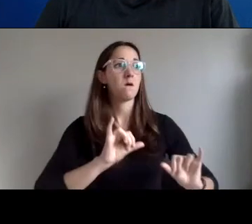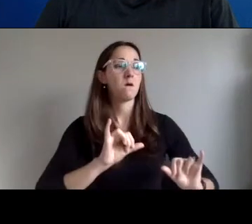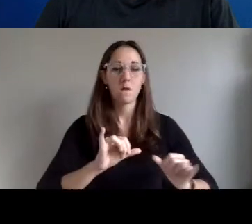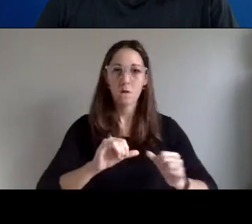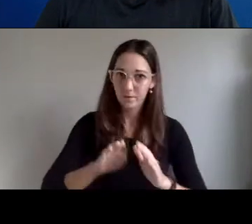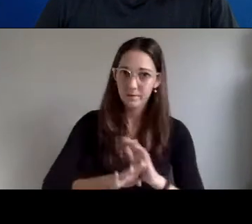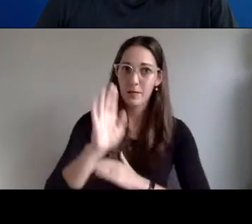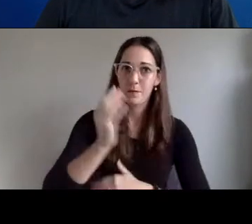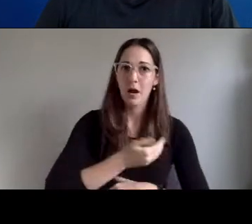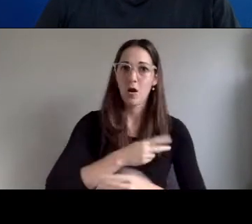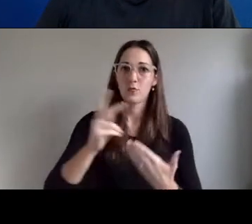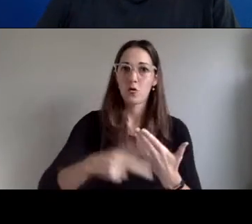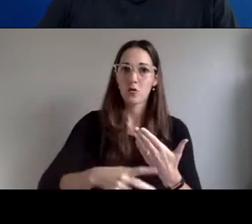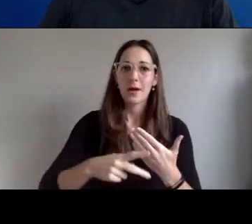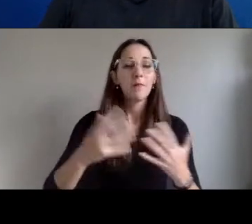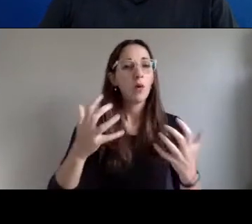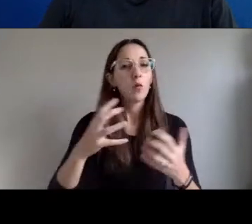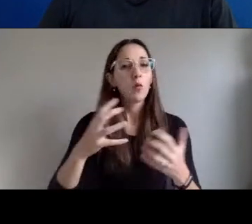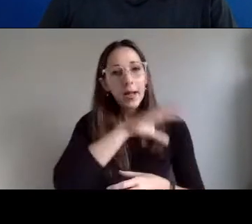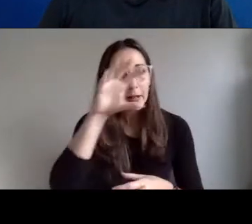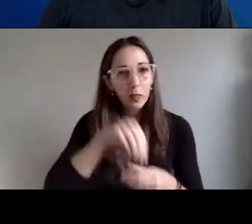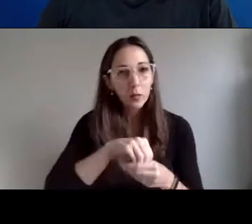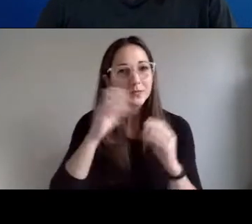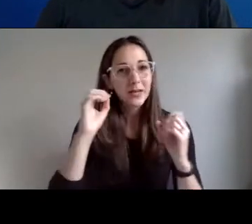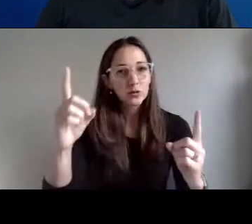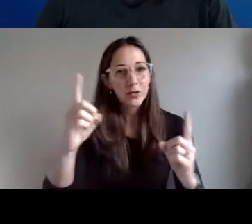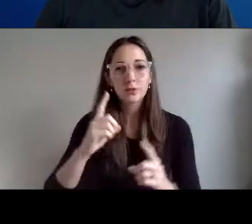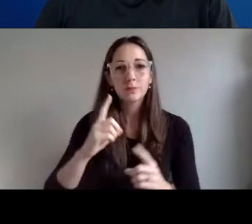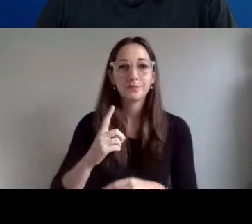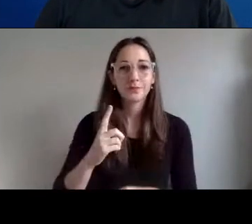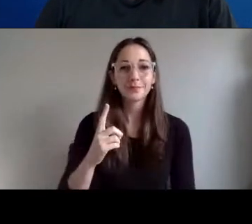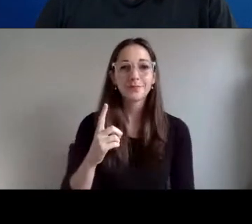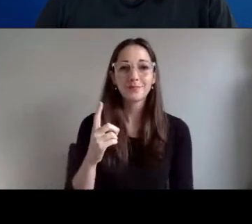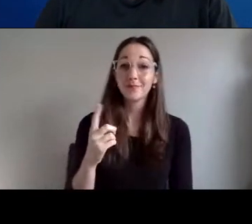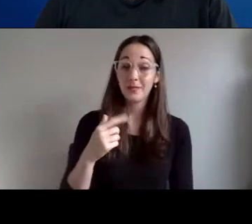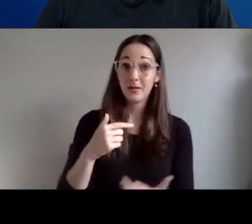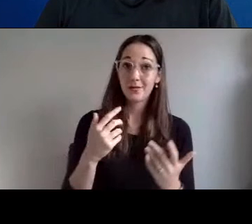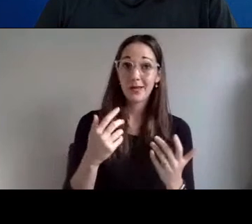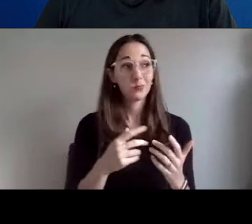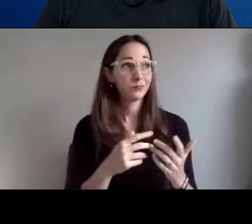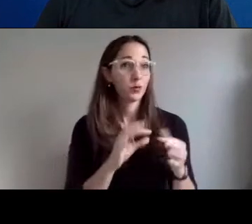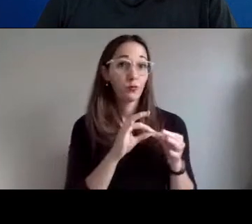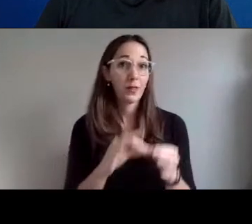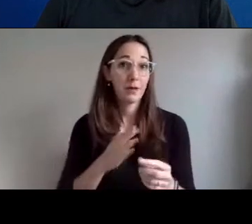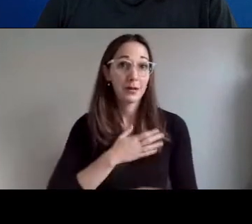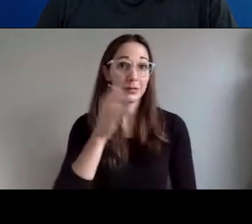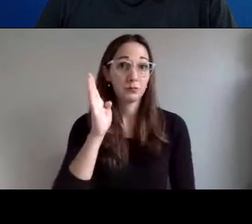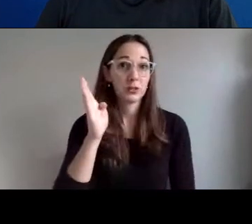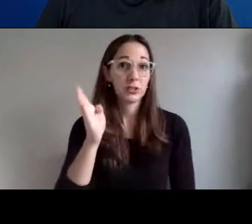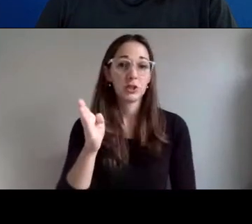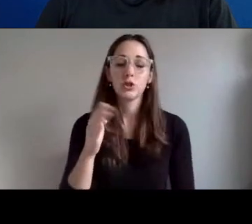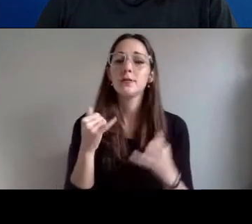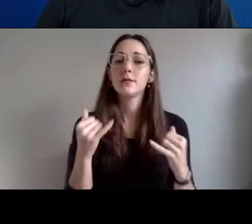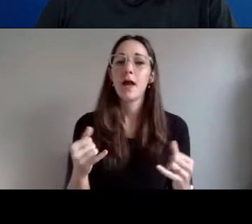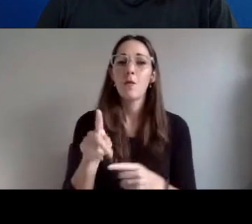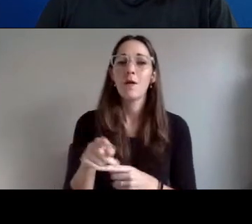2 products that I presented, we are in the phase that we are training teachers and school psychologists for